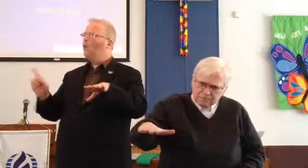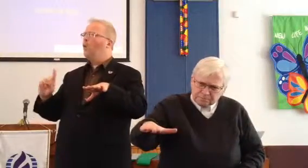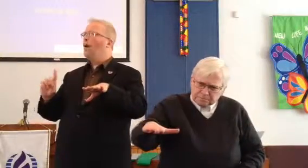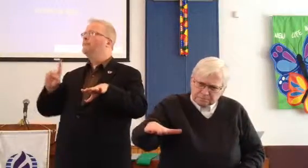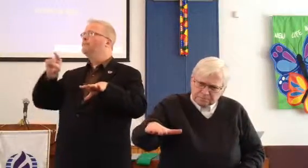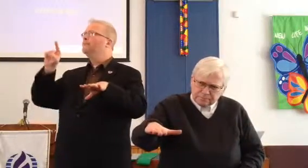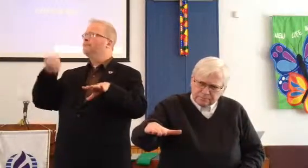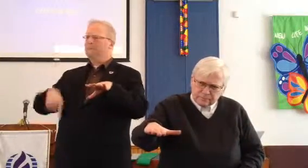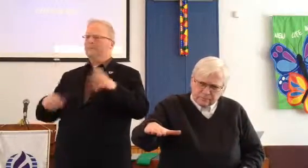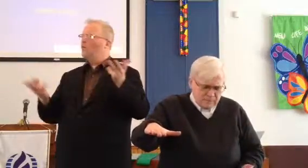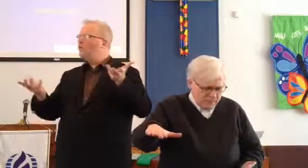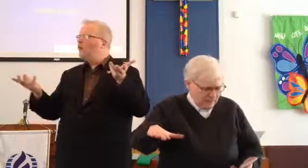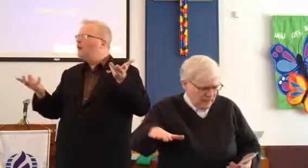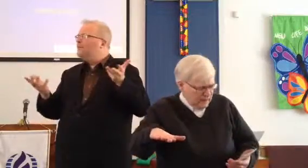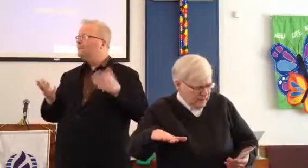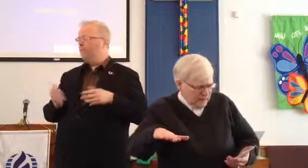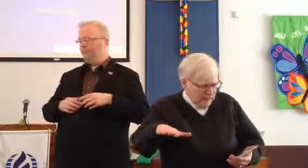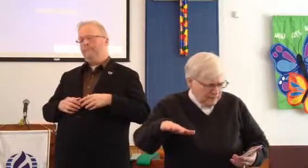middle,